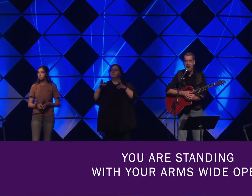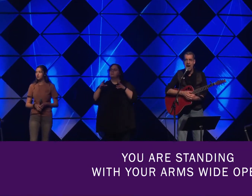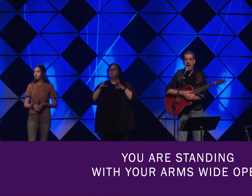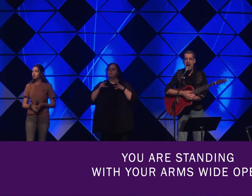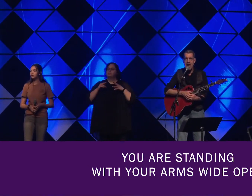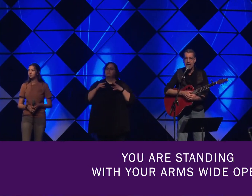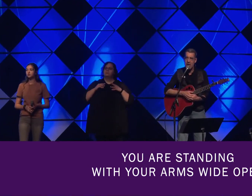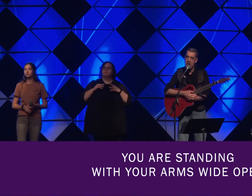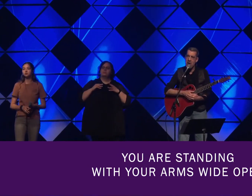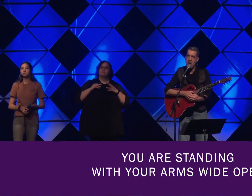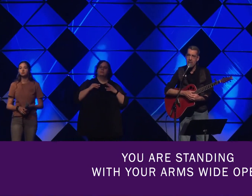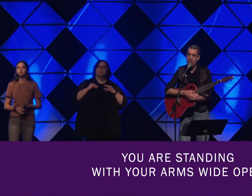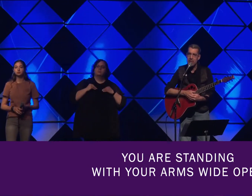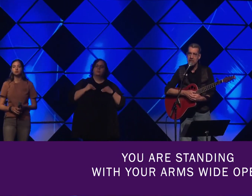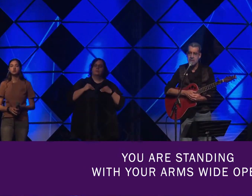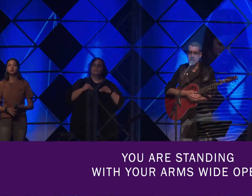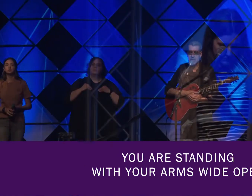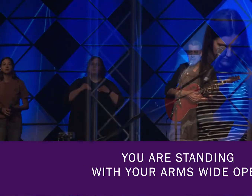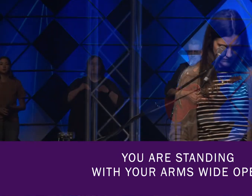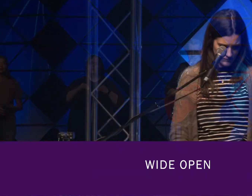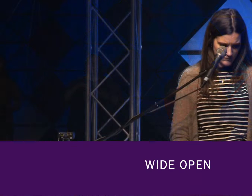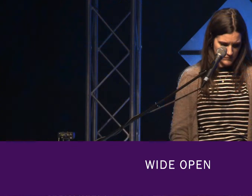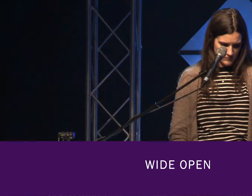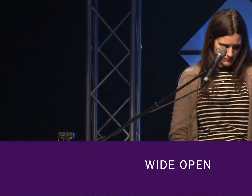arms wide open,